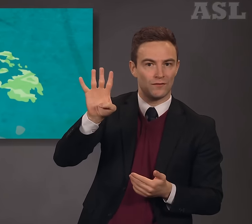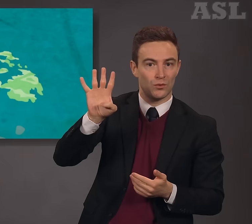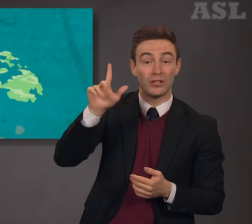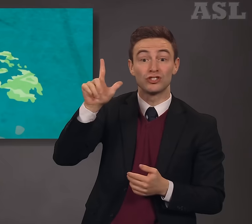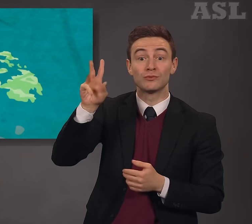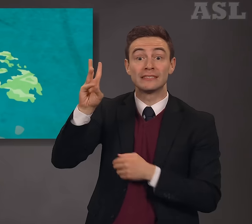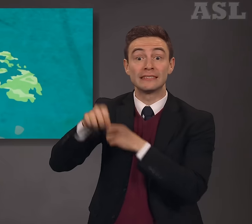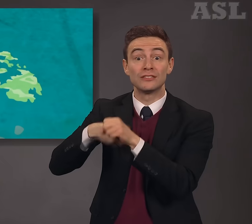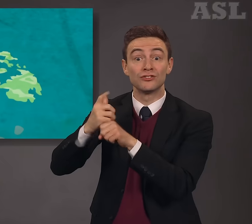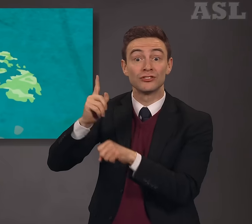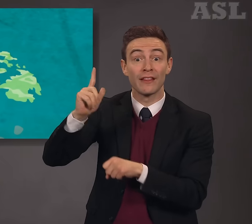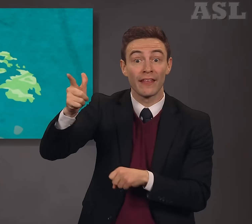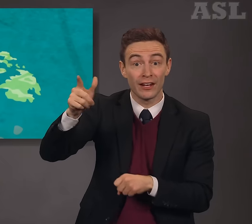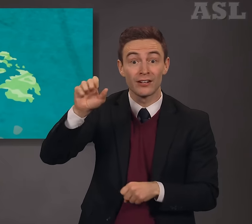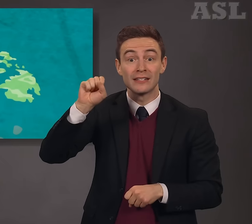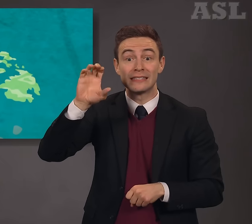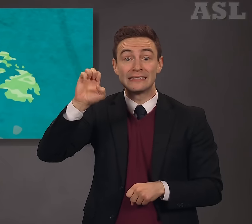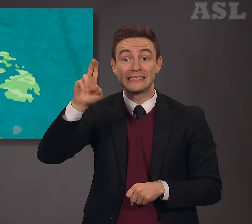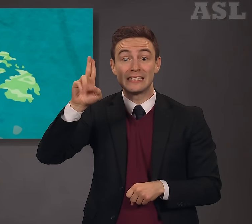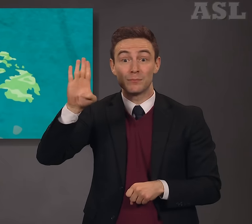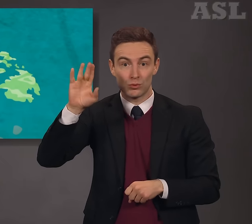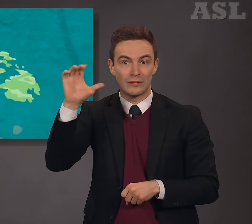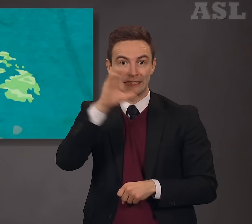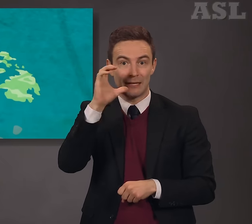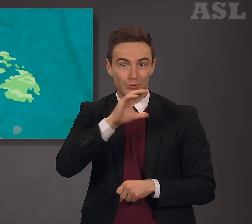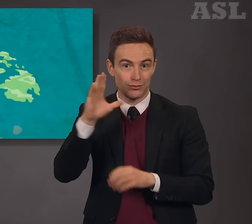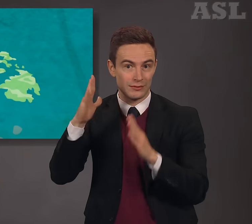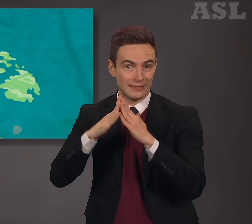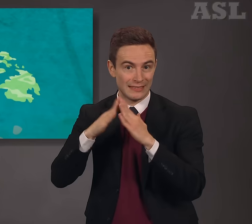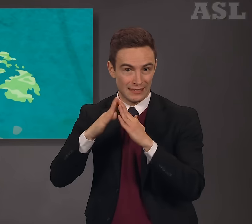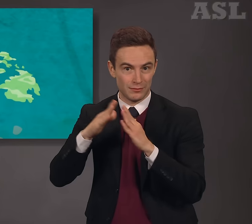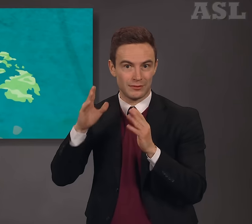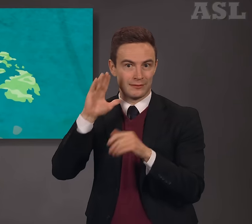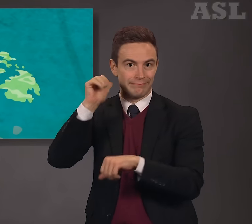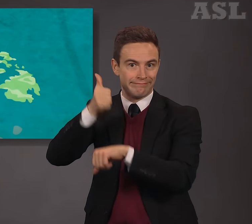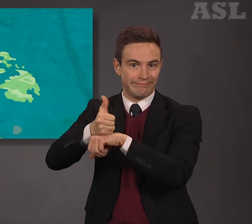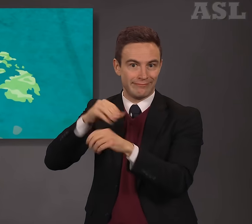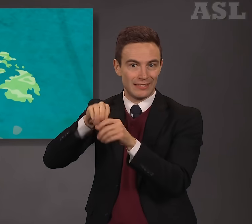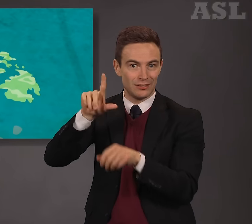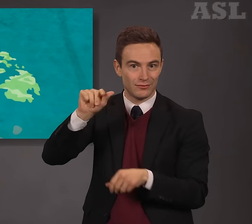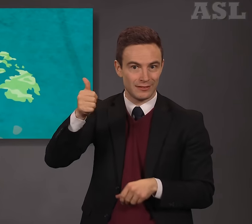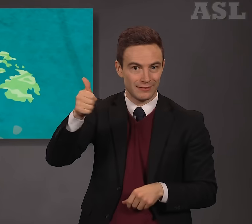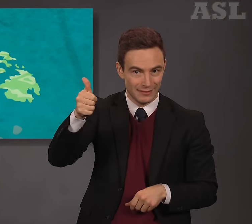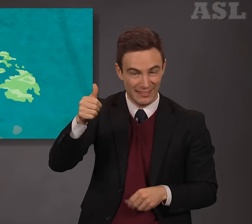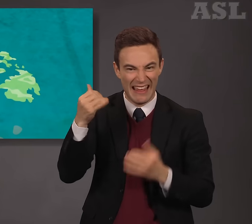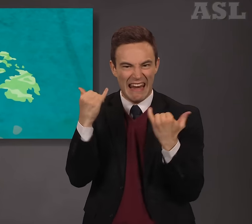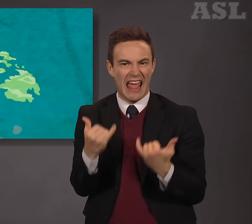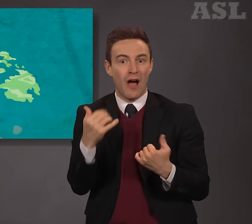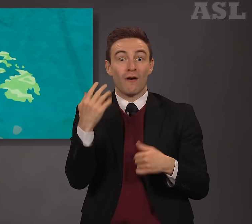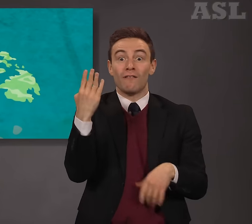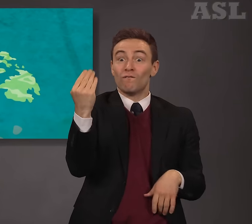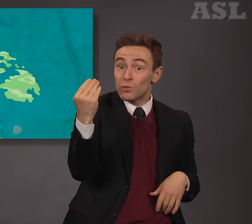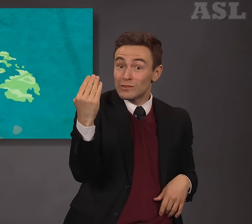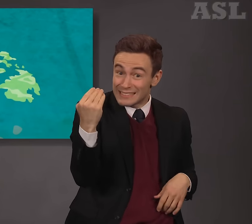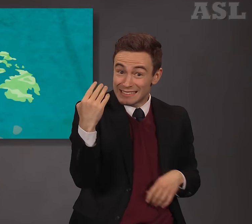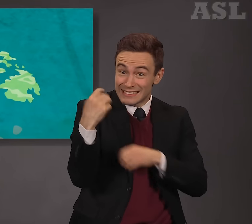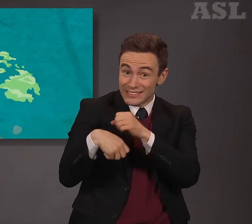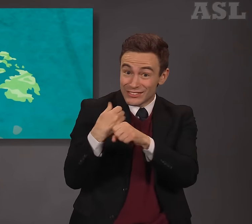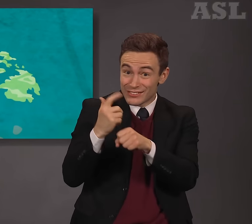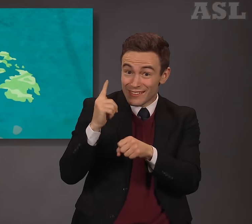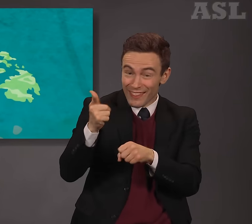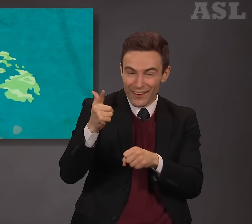the second temple in Cebu City was completed in 2010. Now, 14 years